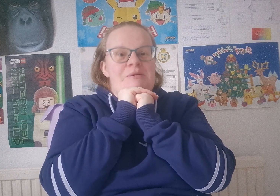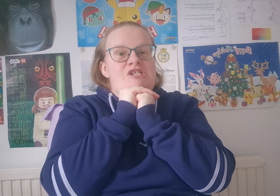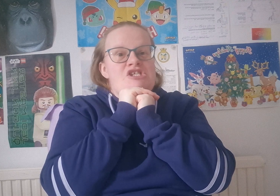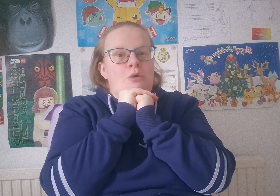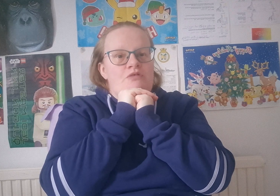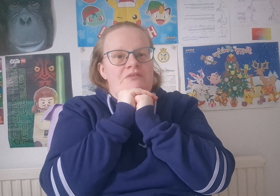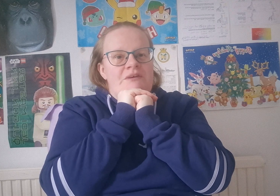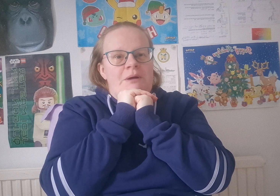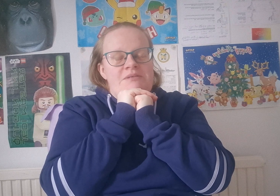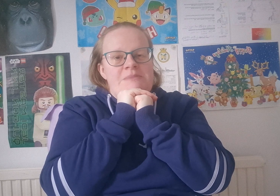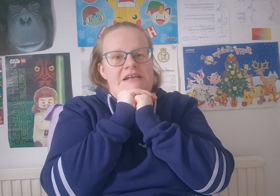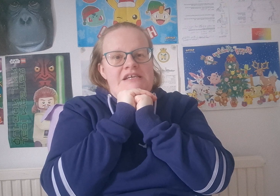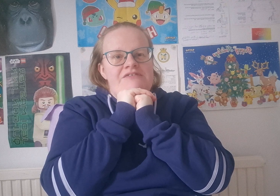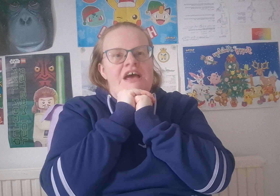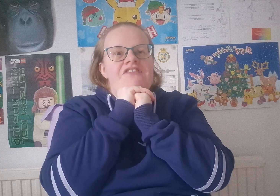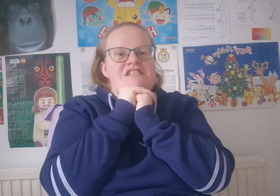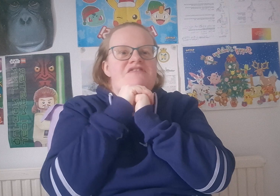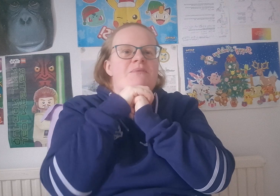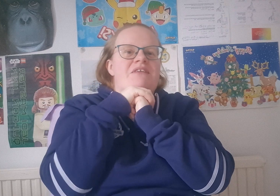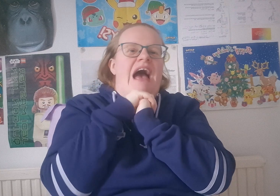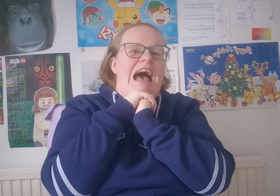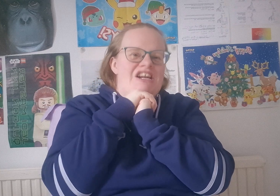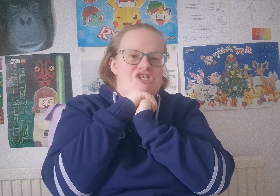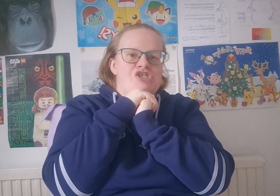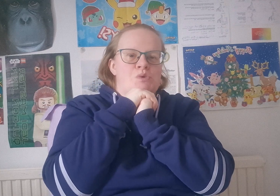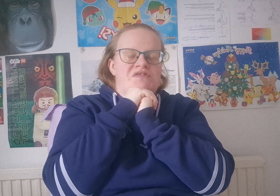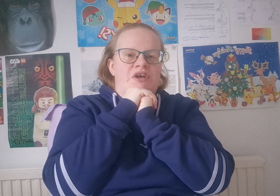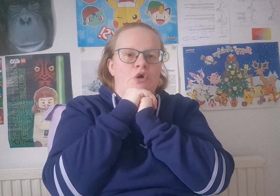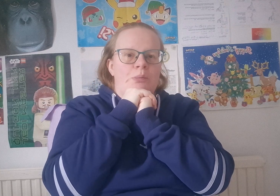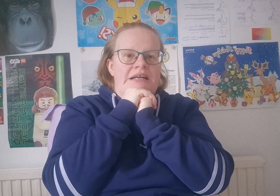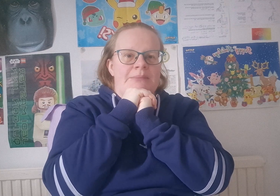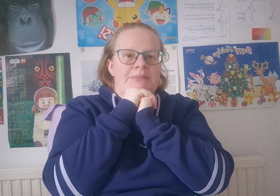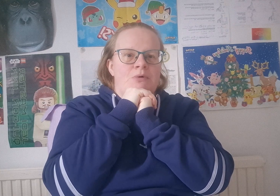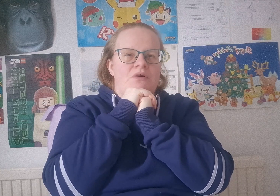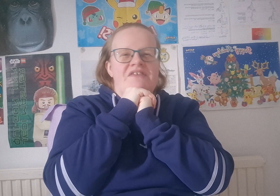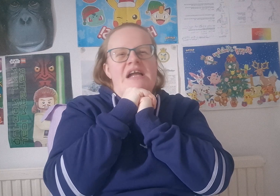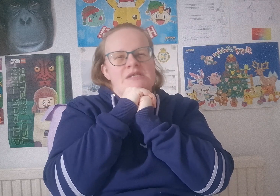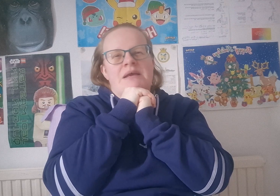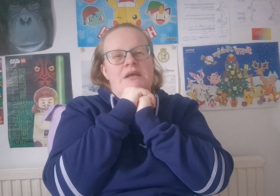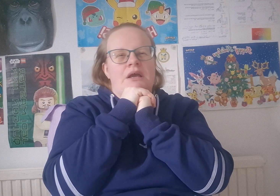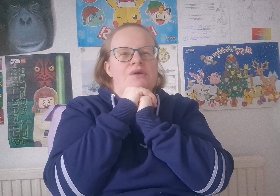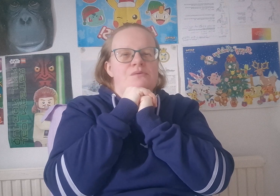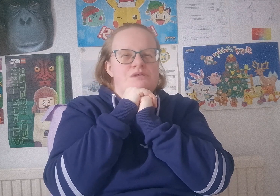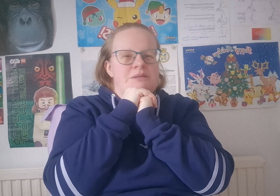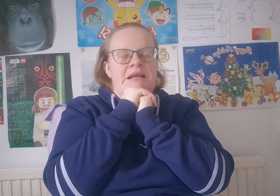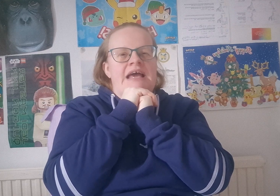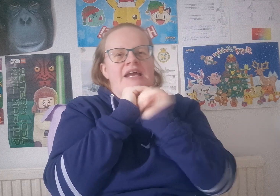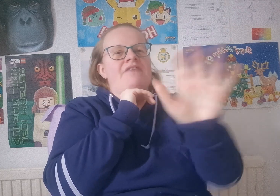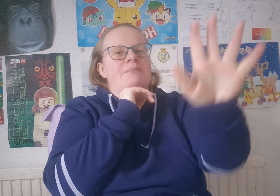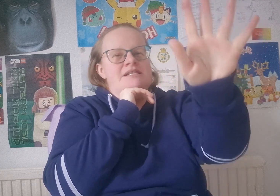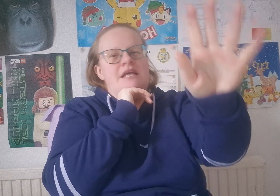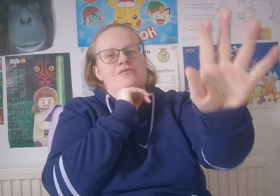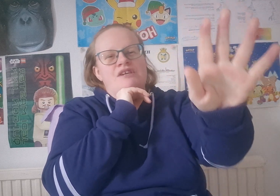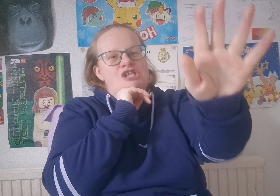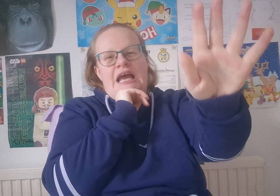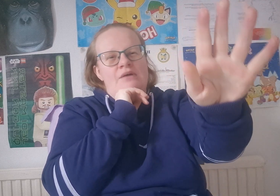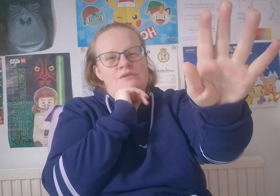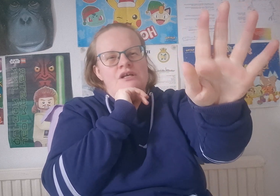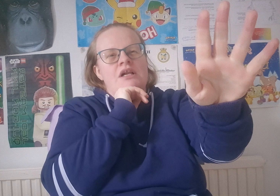Because it's told from the female perspective. This film, they've had to sort of incorporate a little bit more, and they've had to make a go to the play, and everybody's like reaching out. And